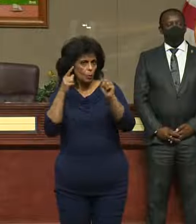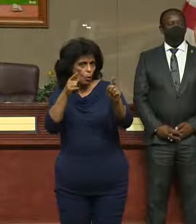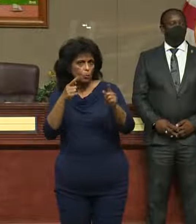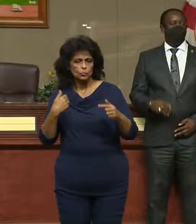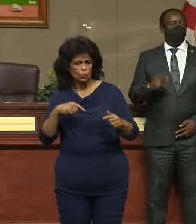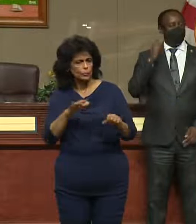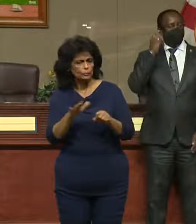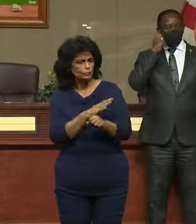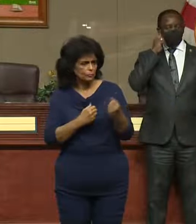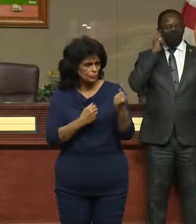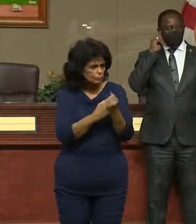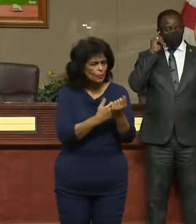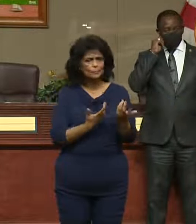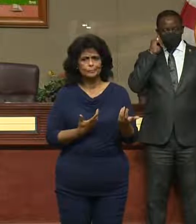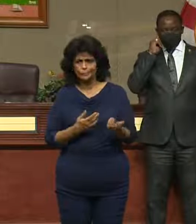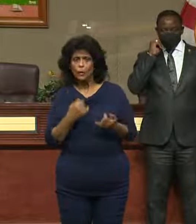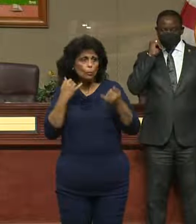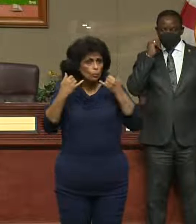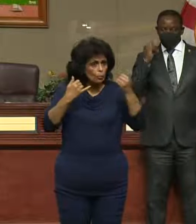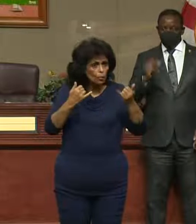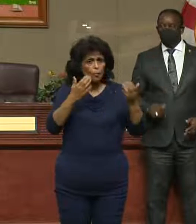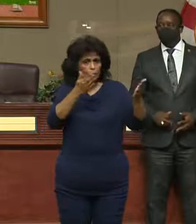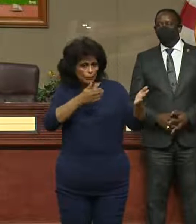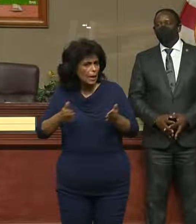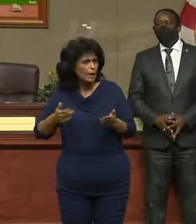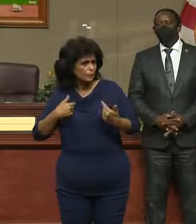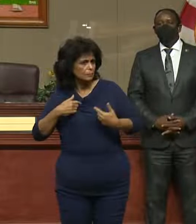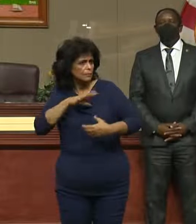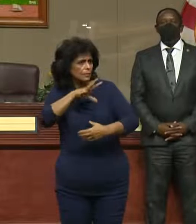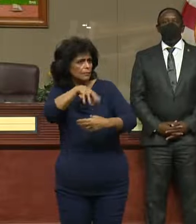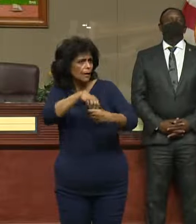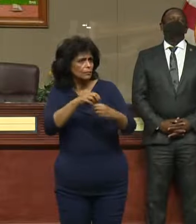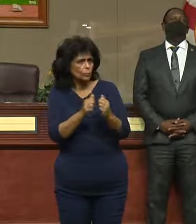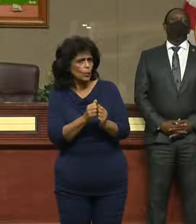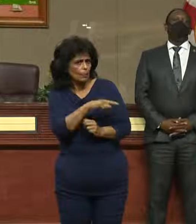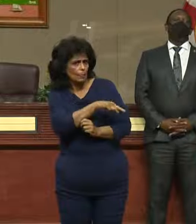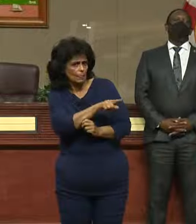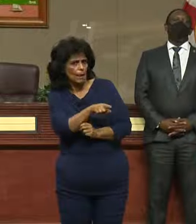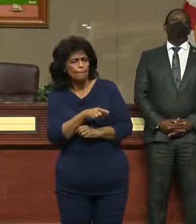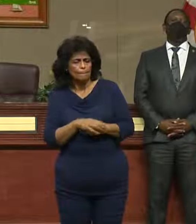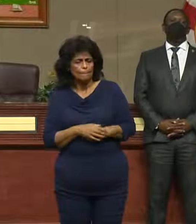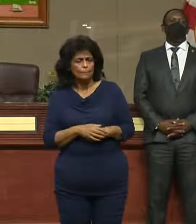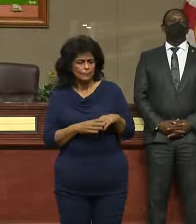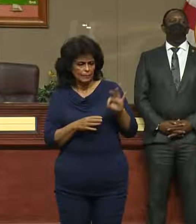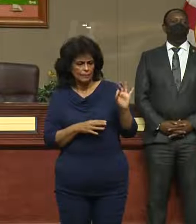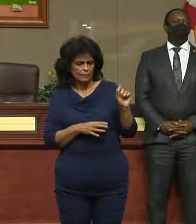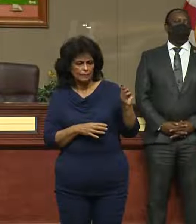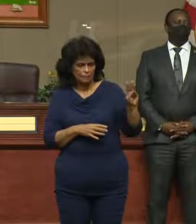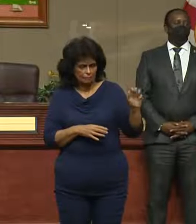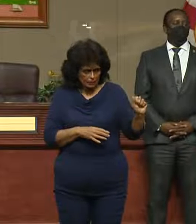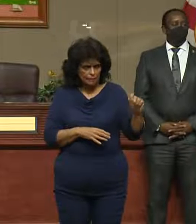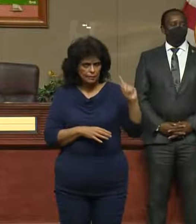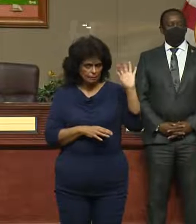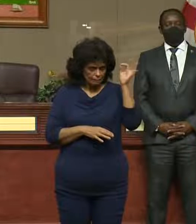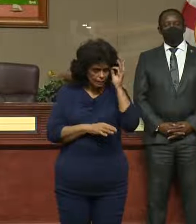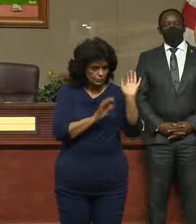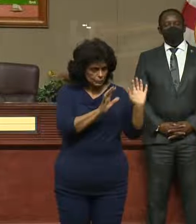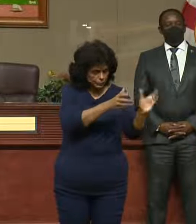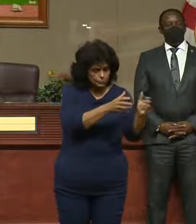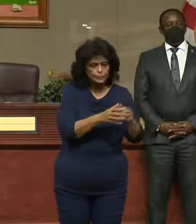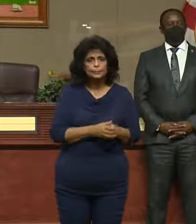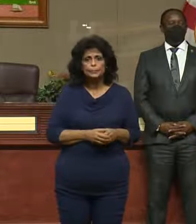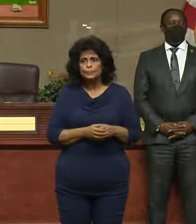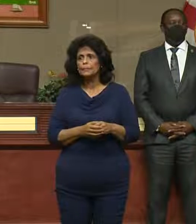in calls, in planning, and everything else. And actually, their vaccines are whole in one of